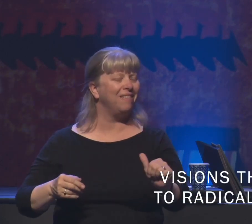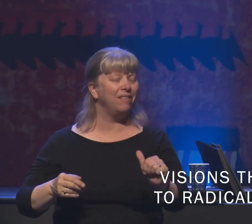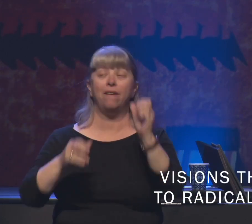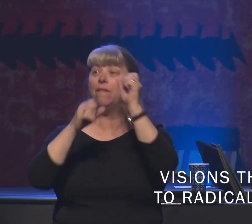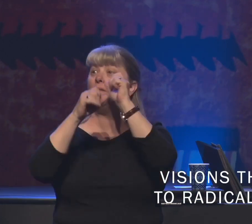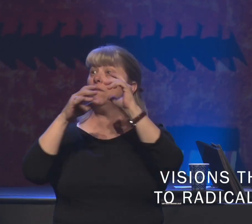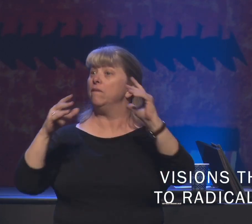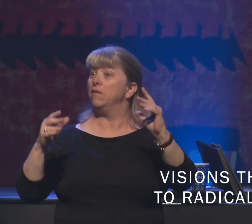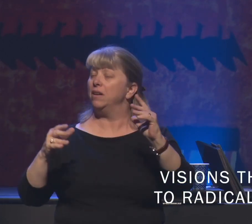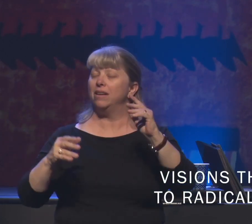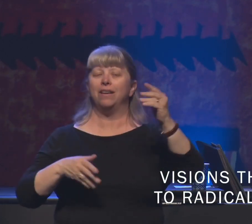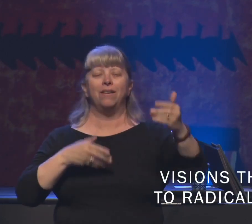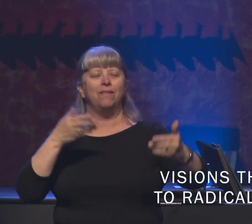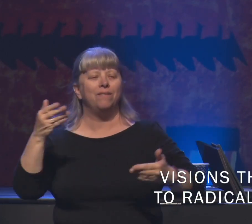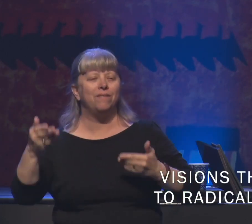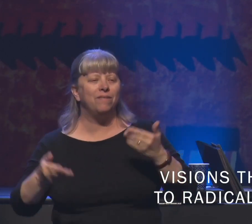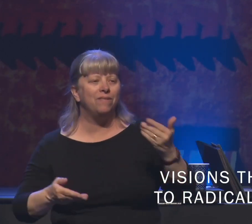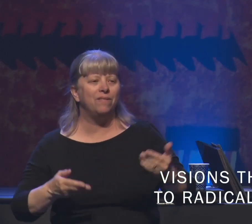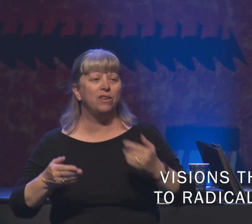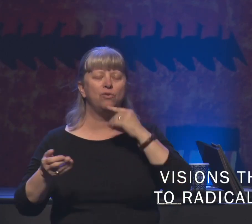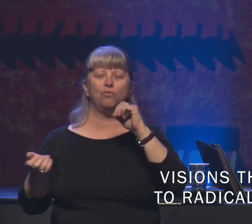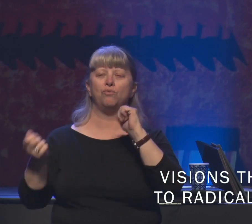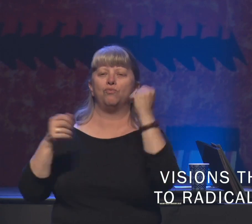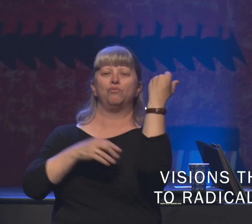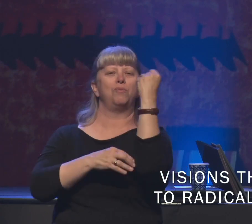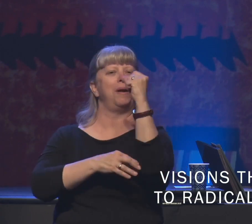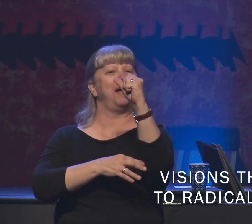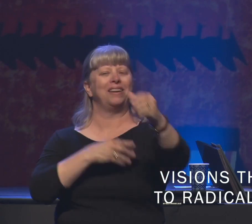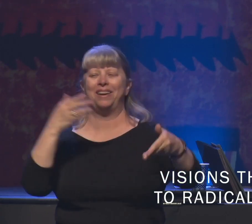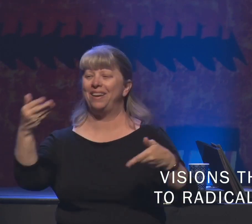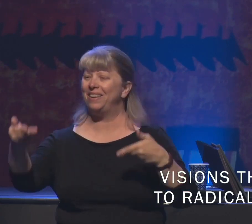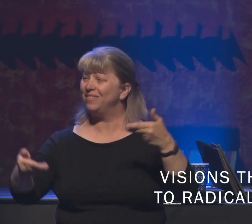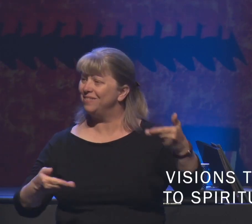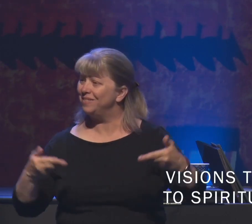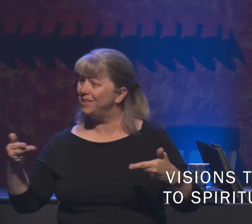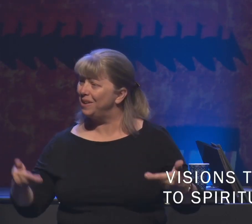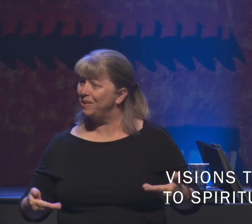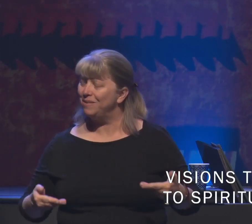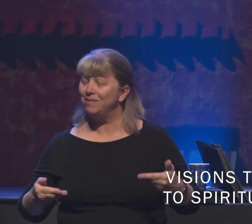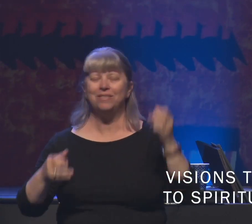Visions that invite us into radical hospitality.